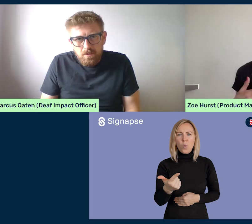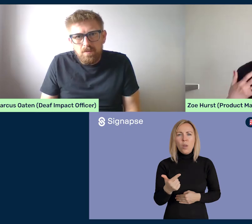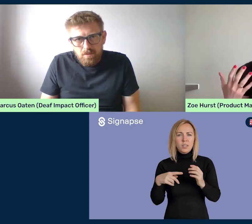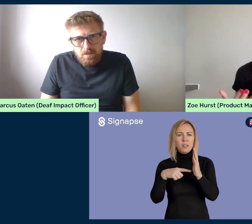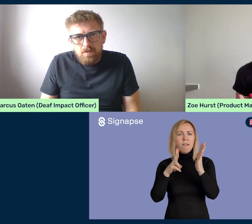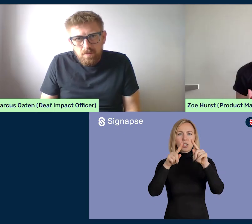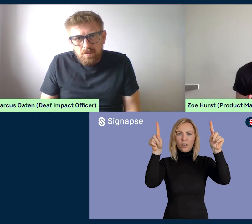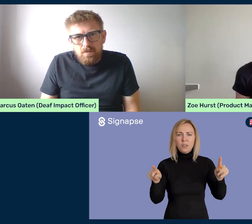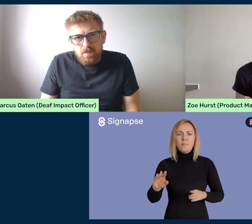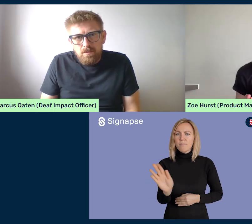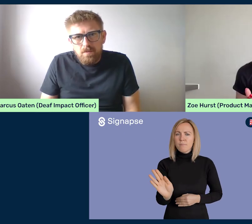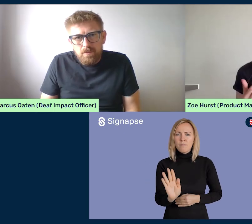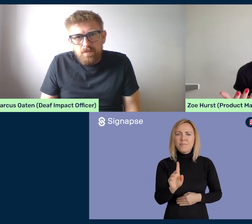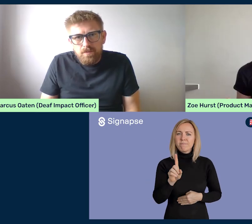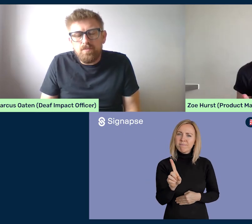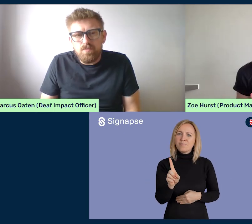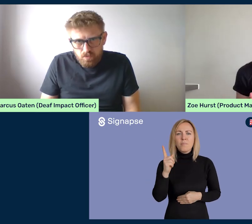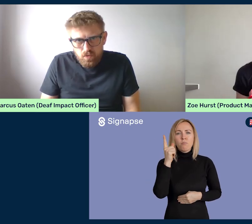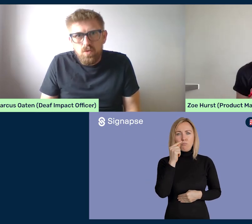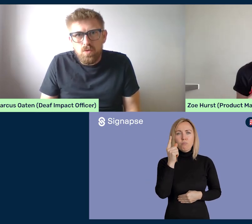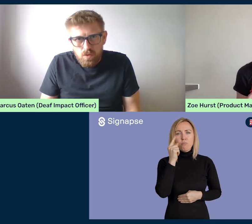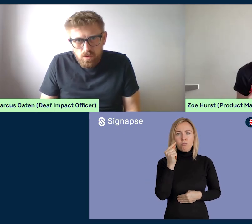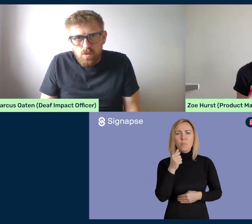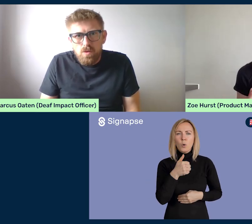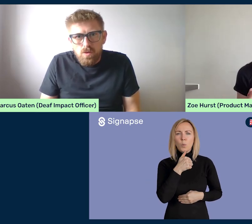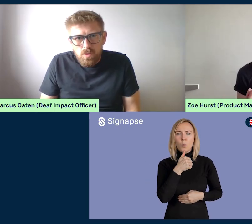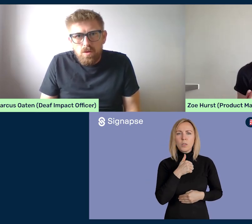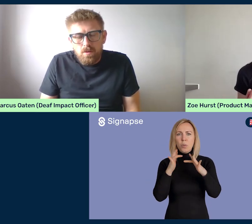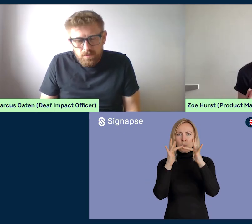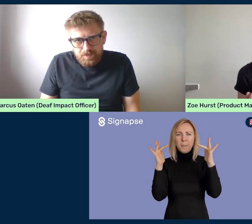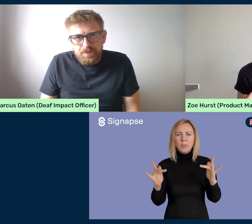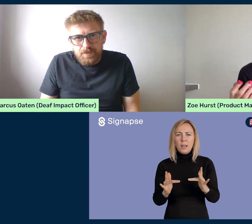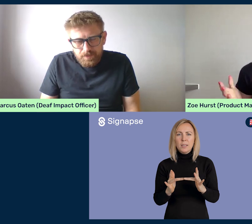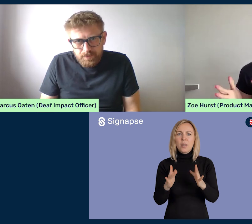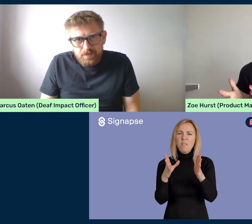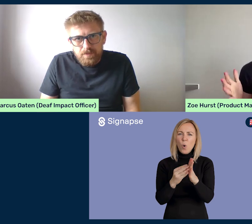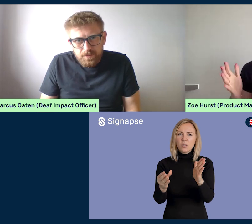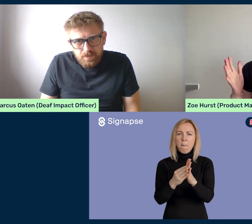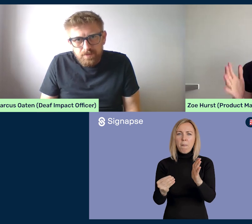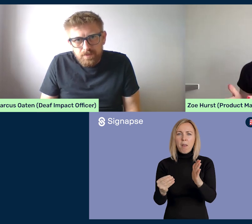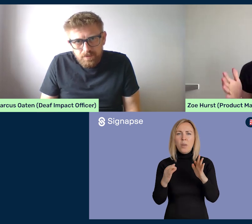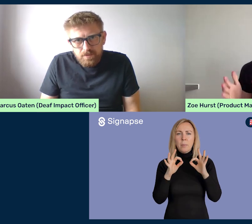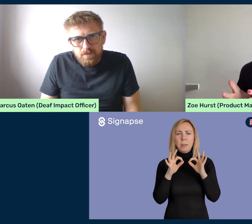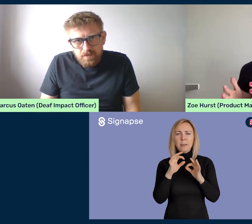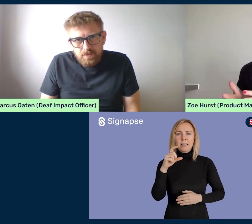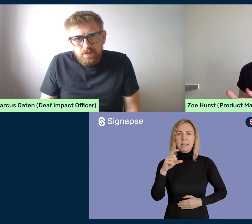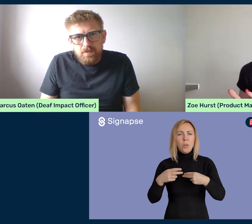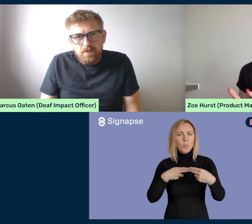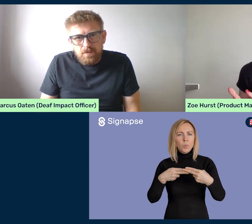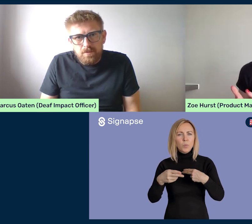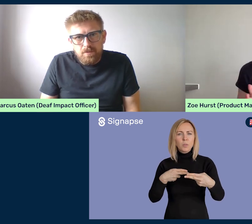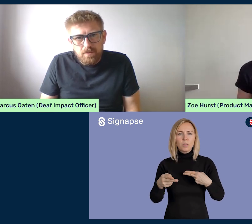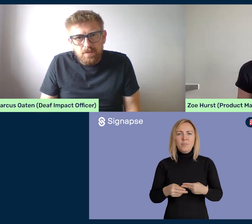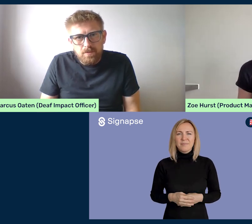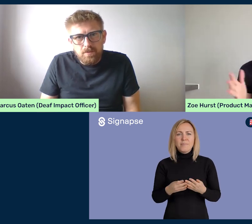they, on the websites, BBC News, for example, they only have an interpreter very limited times of the